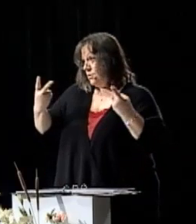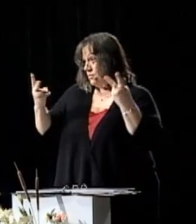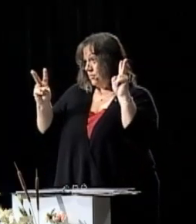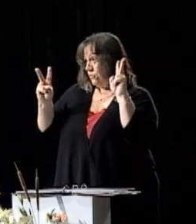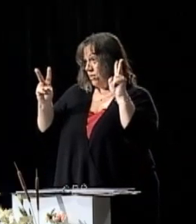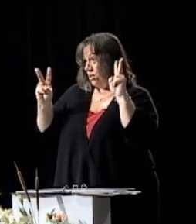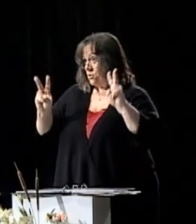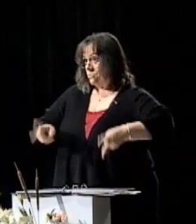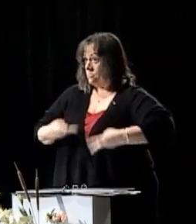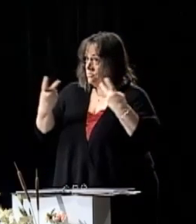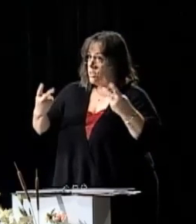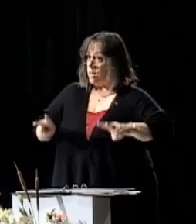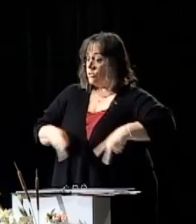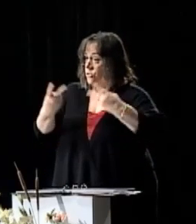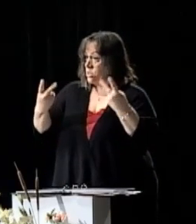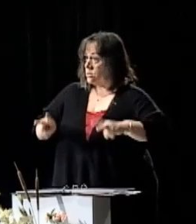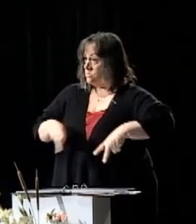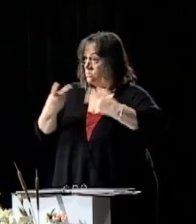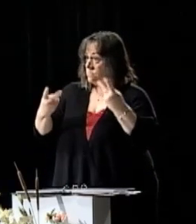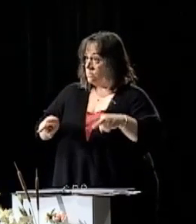Your V's, salad, you're tossing.